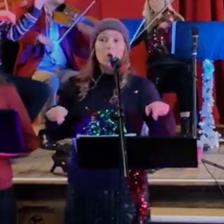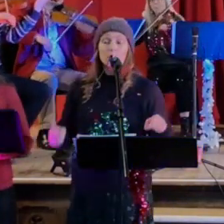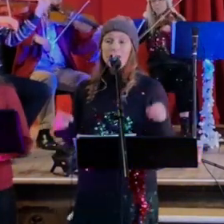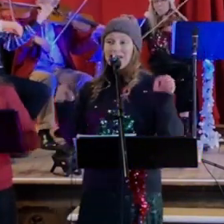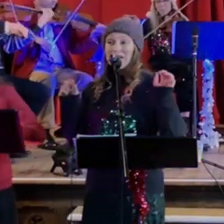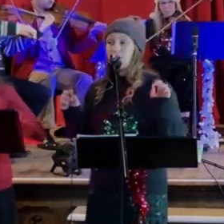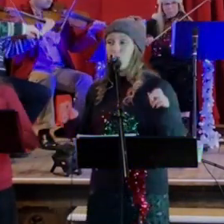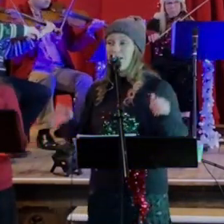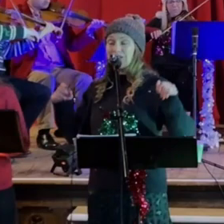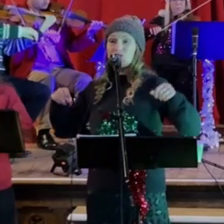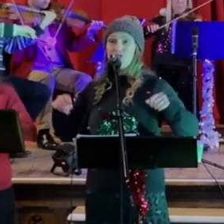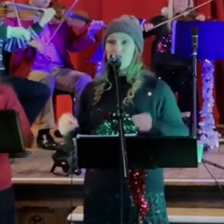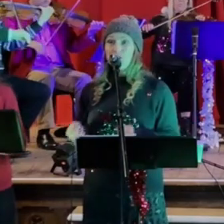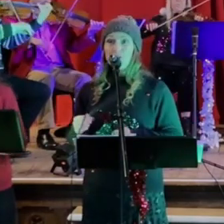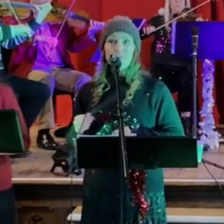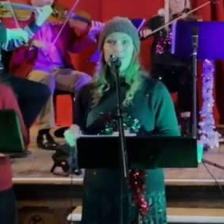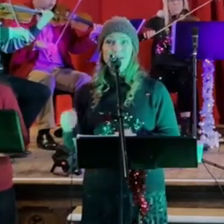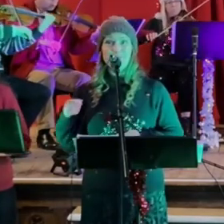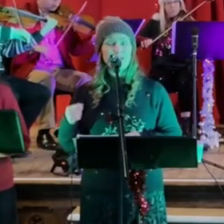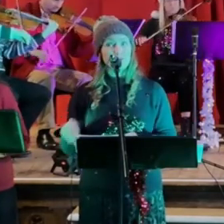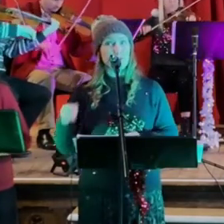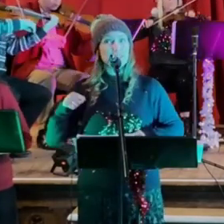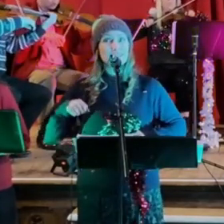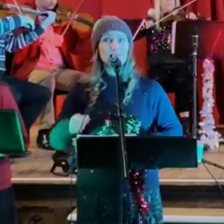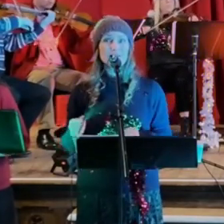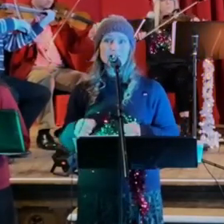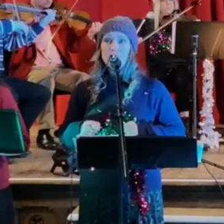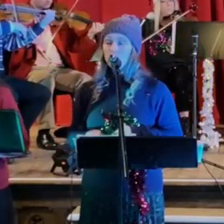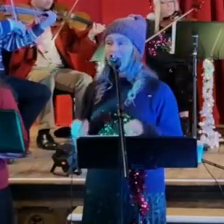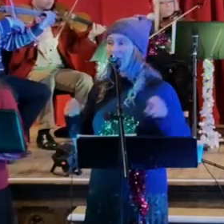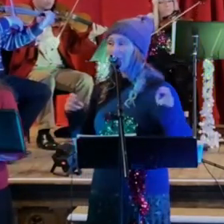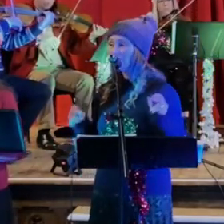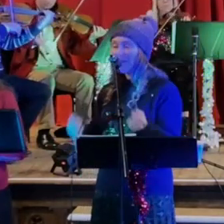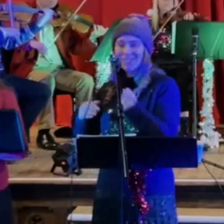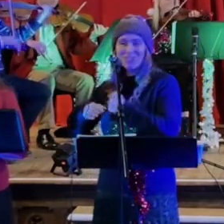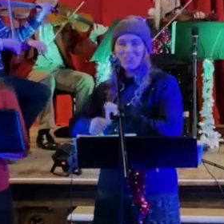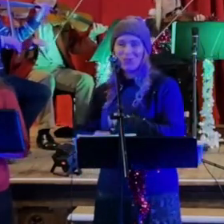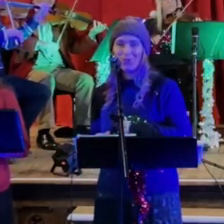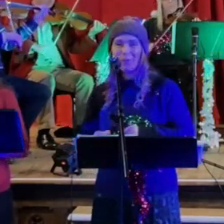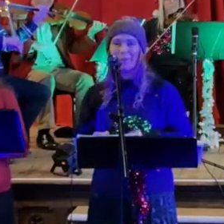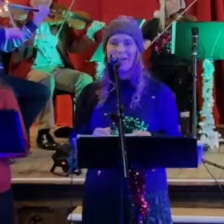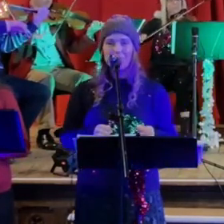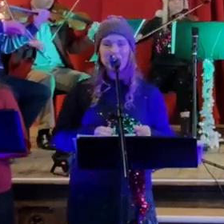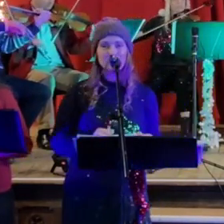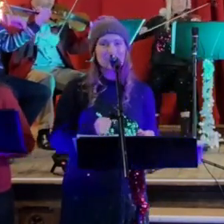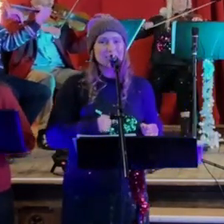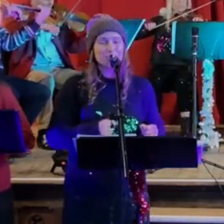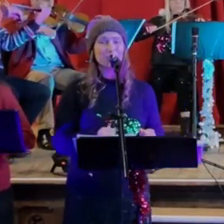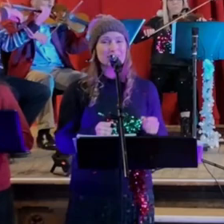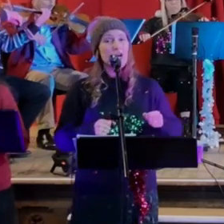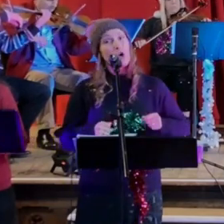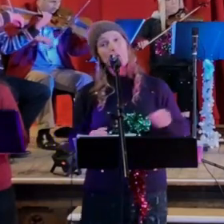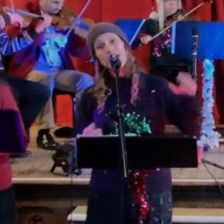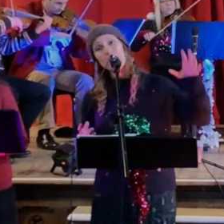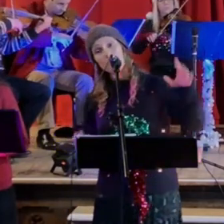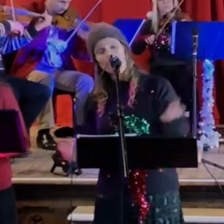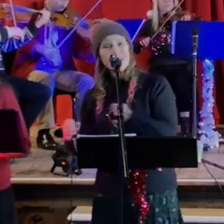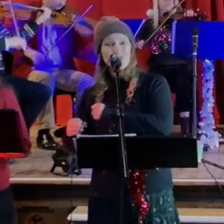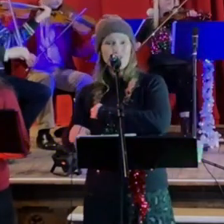"We wish you a Merry Christmas. We wish you a Merry Christmas. We wish you